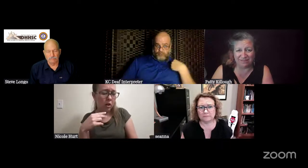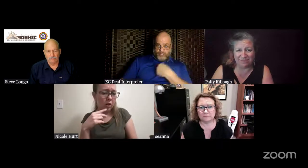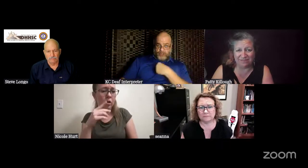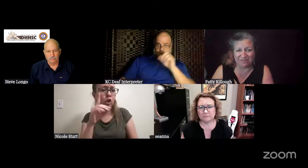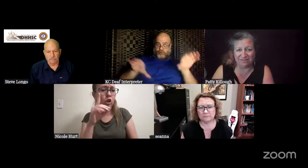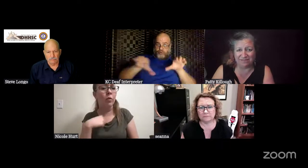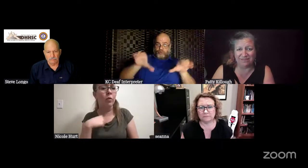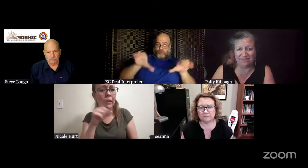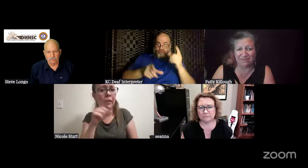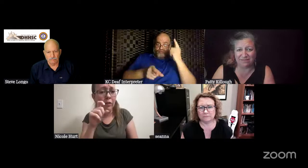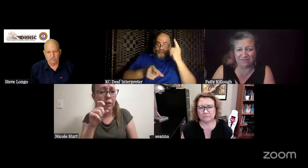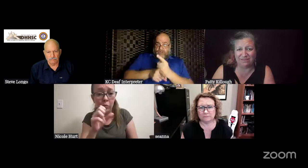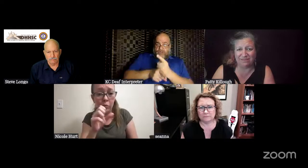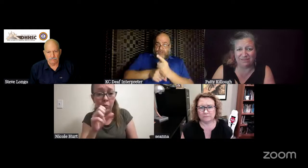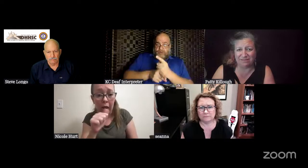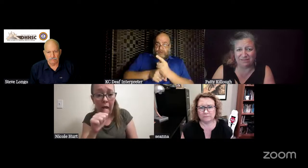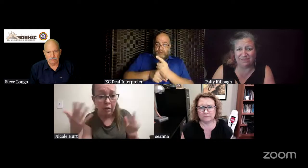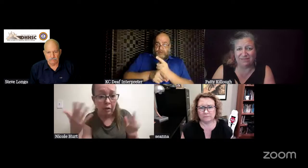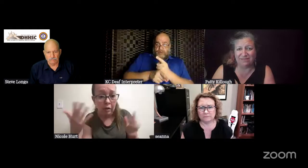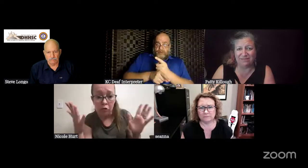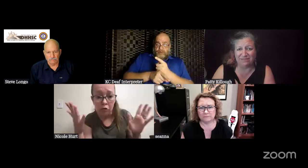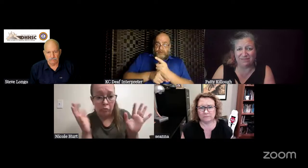minutes. And Michelle,